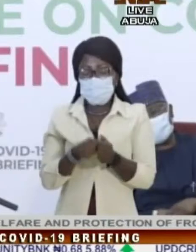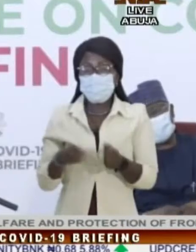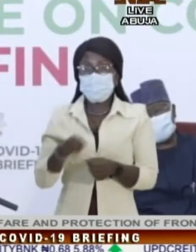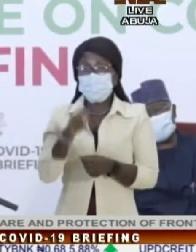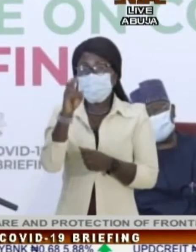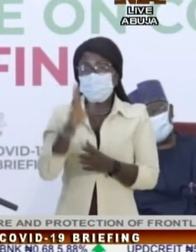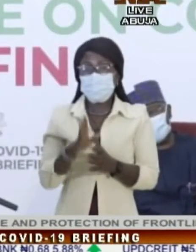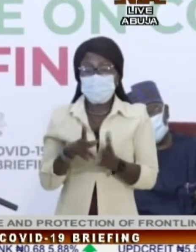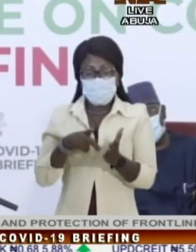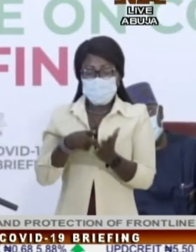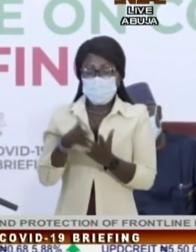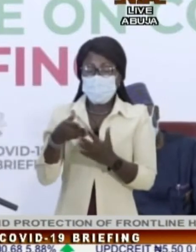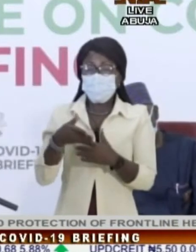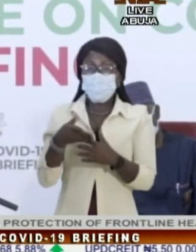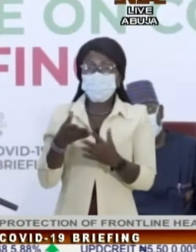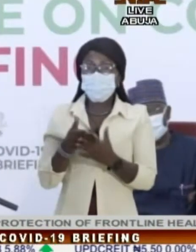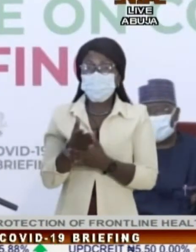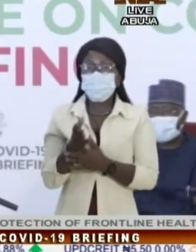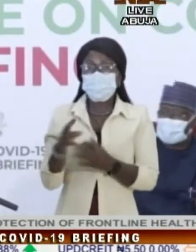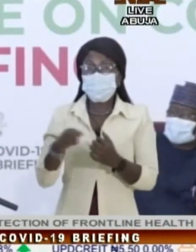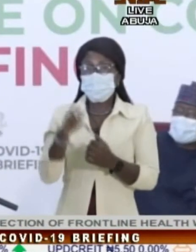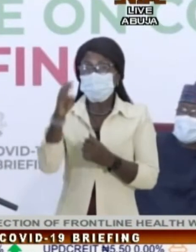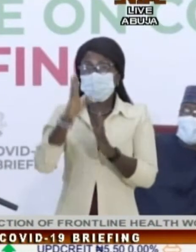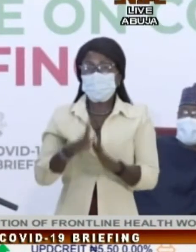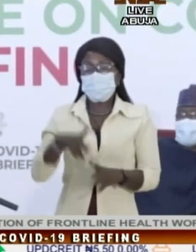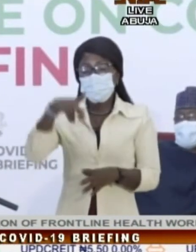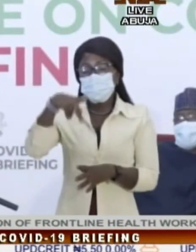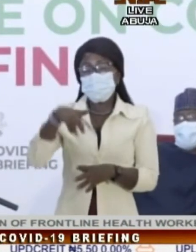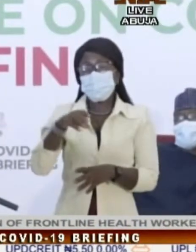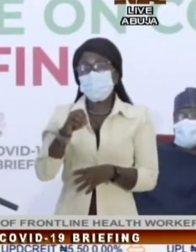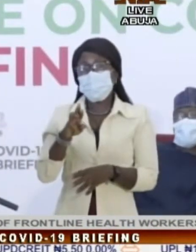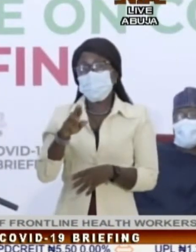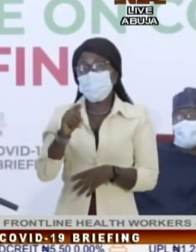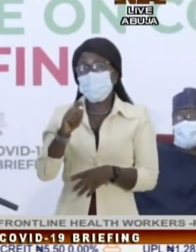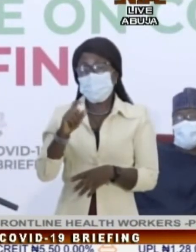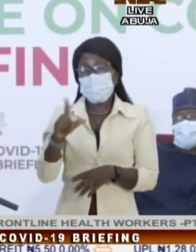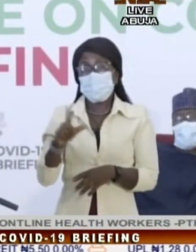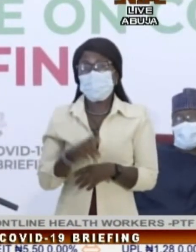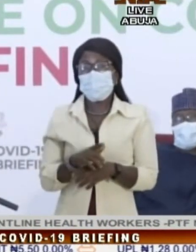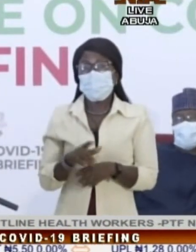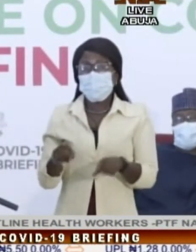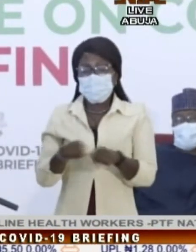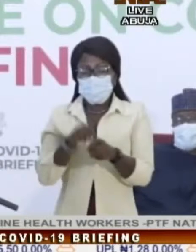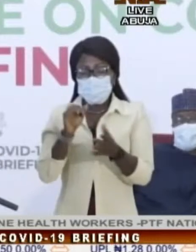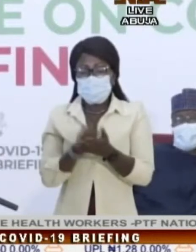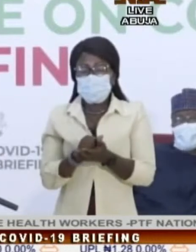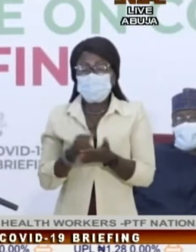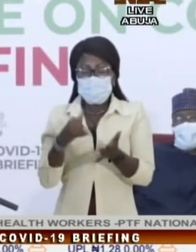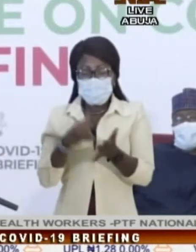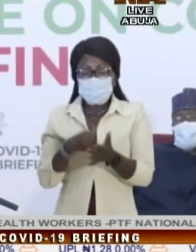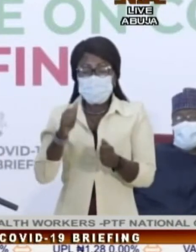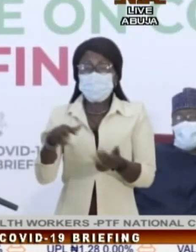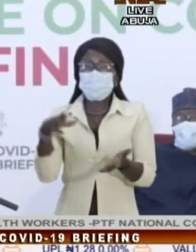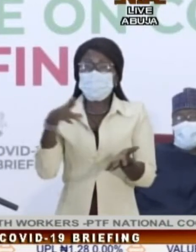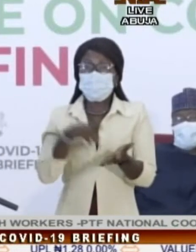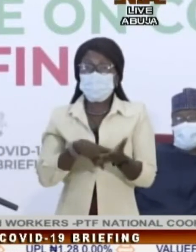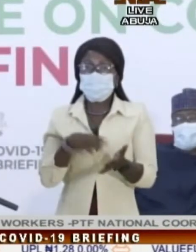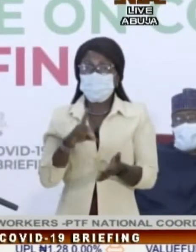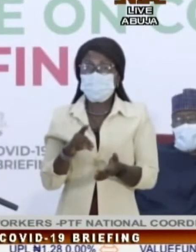na ƙasa da na sama wajen bin dokoki, kuma a ci gaba da yaɗawa. Yana da ala, yana da